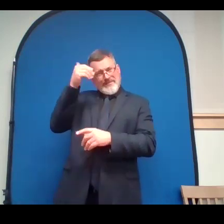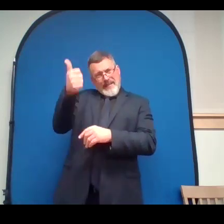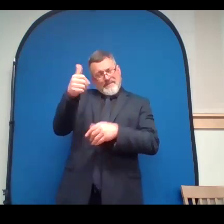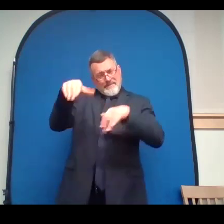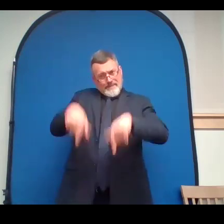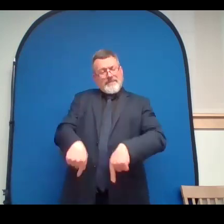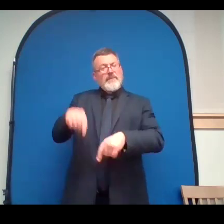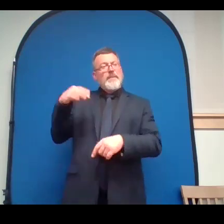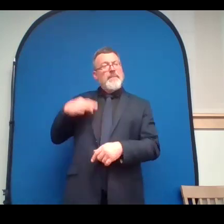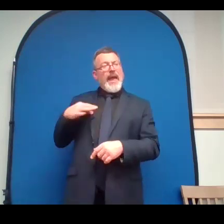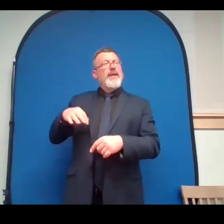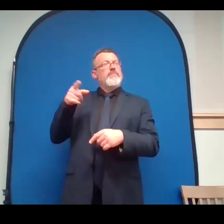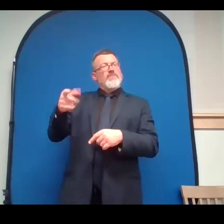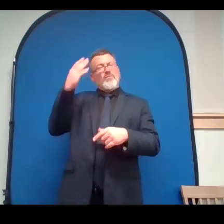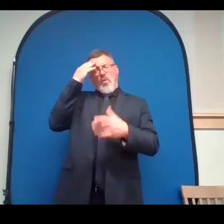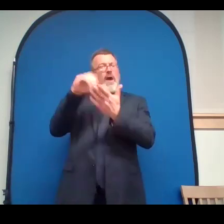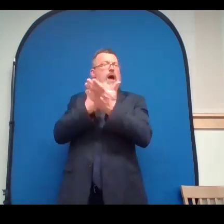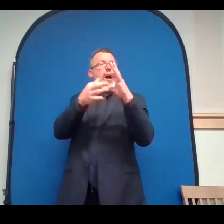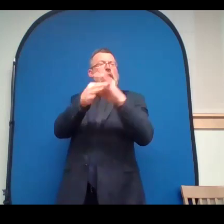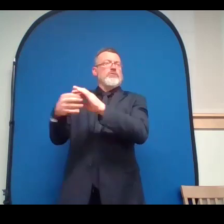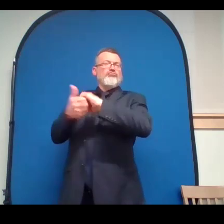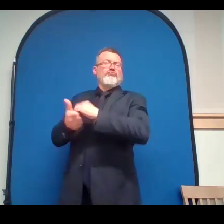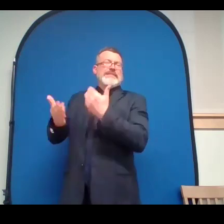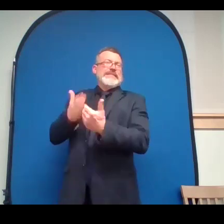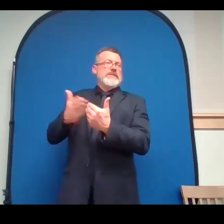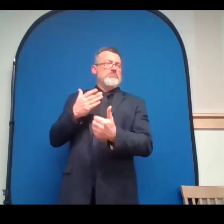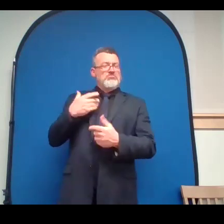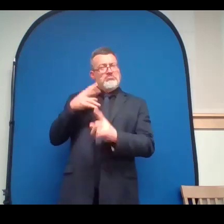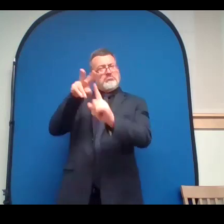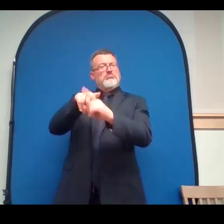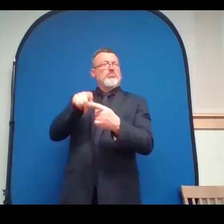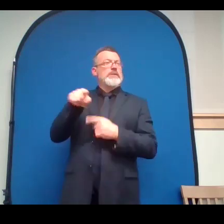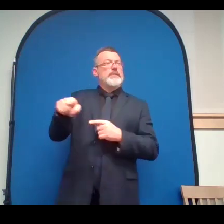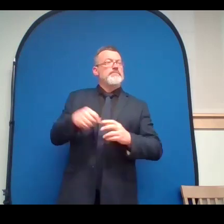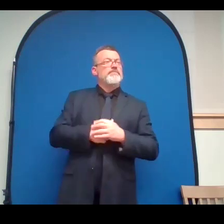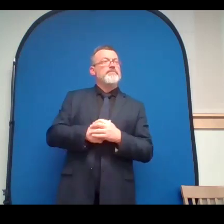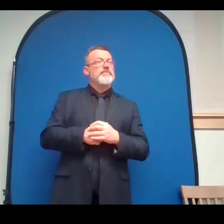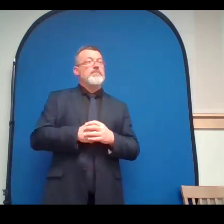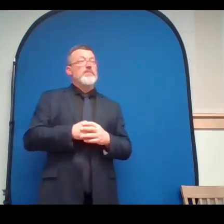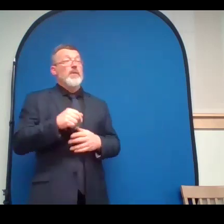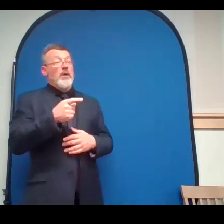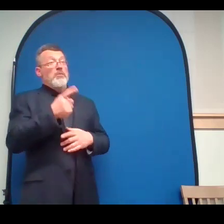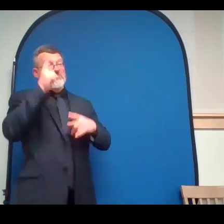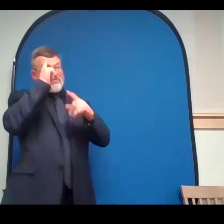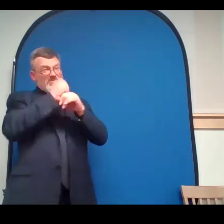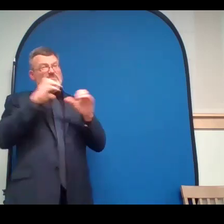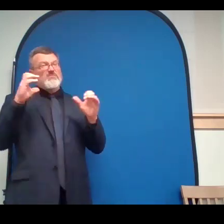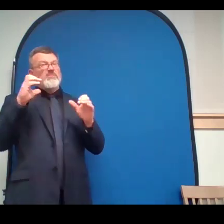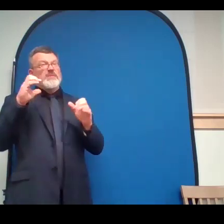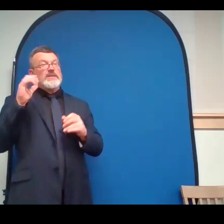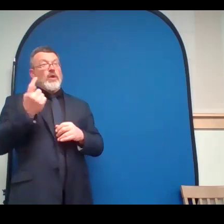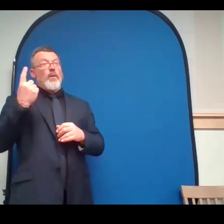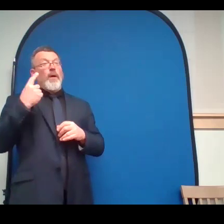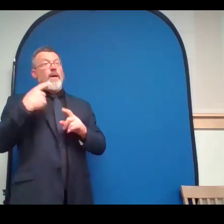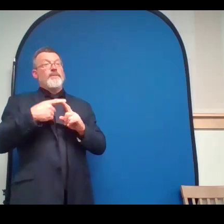That he, that the Saco police would be more responsive if they got a phone call from somebody from Ellsworth than somebody from Nashua?